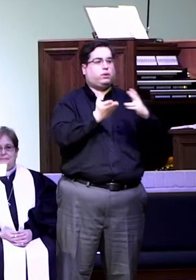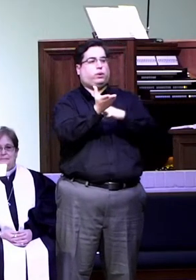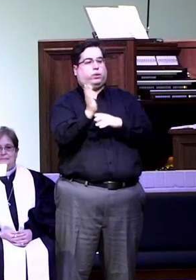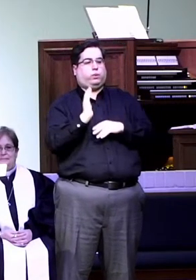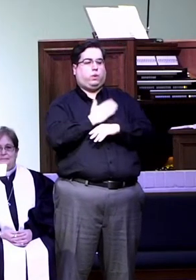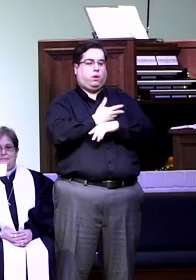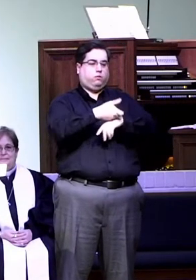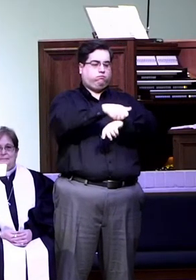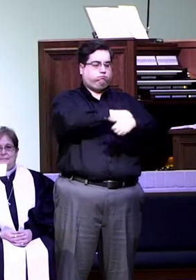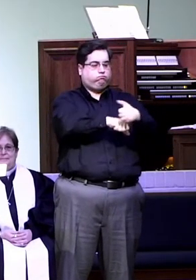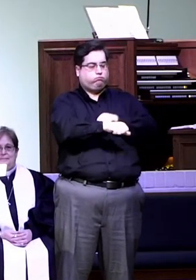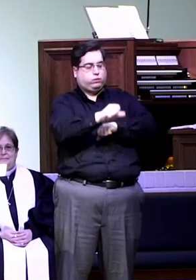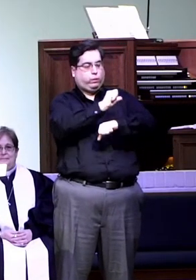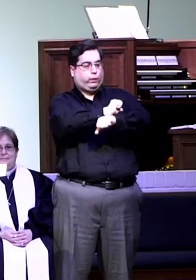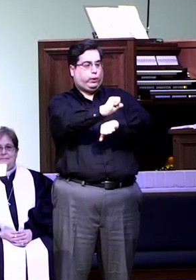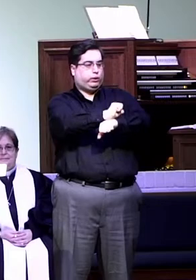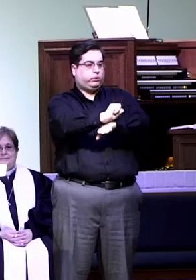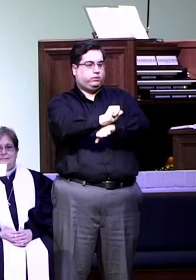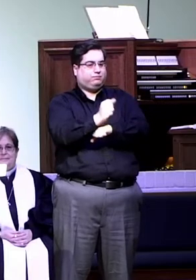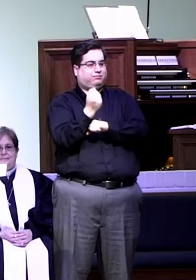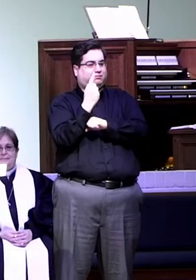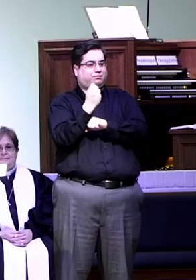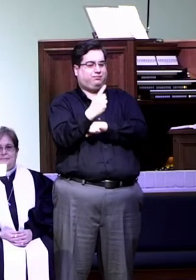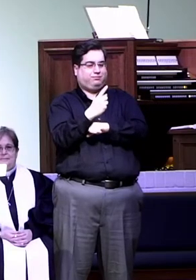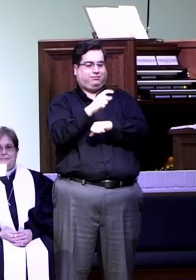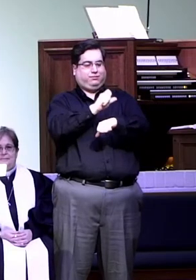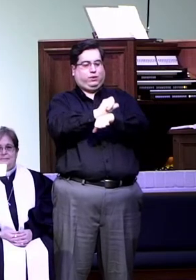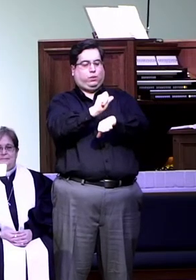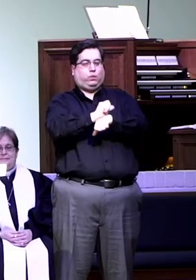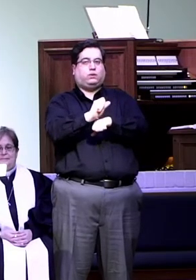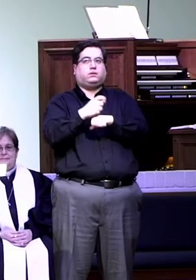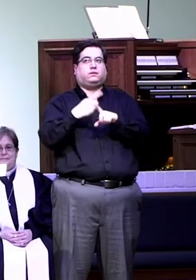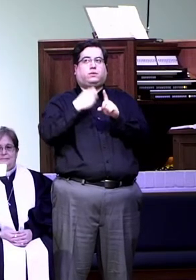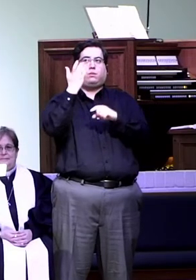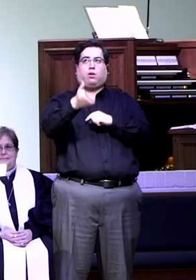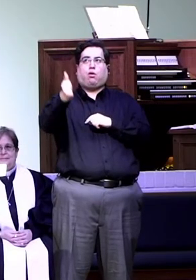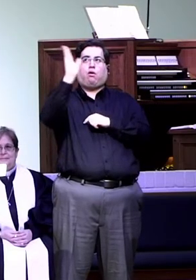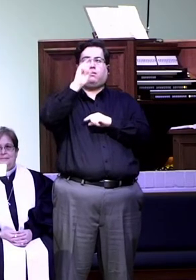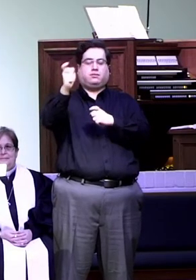work, but the work is the gift of God.